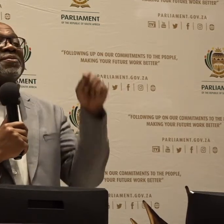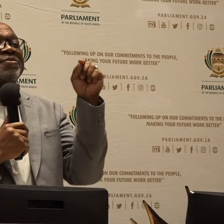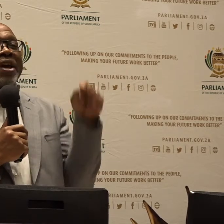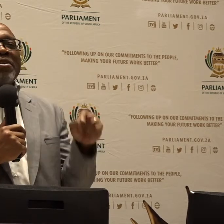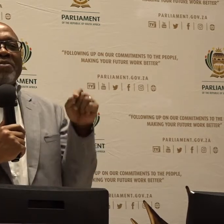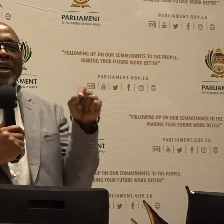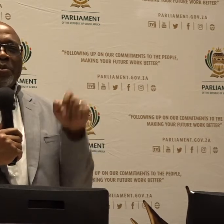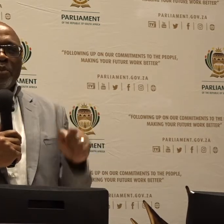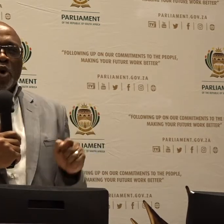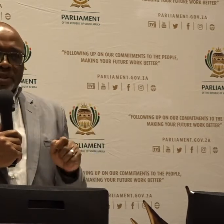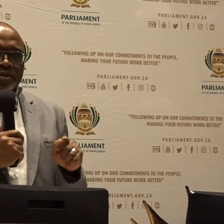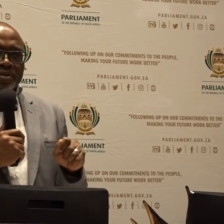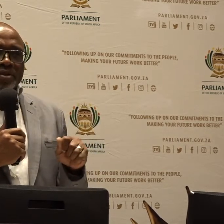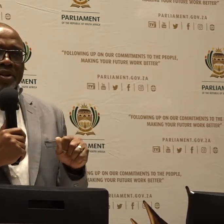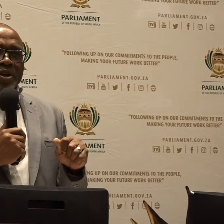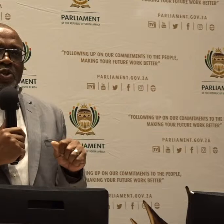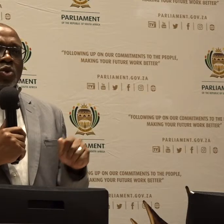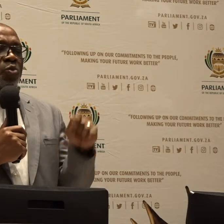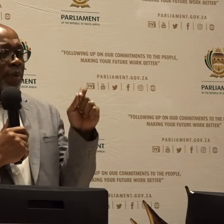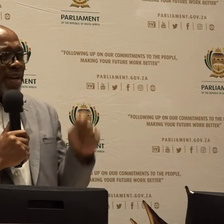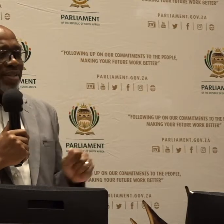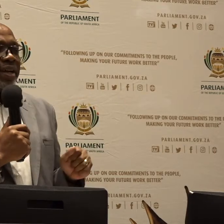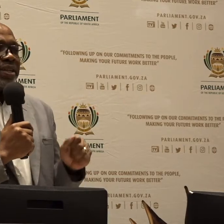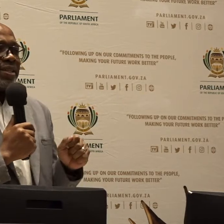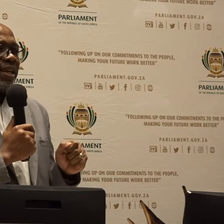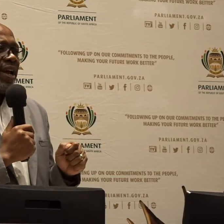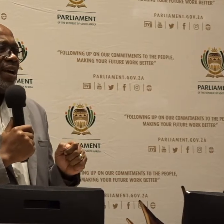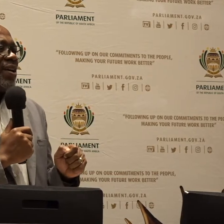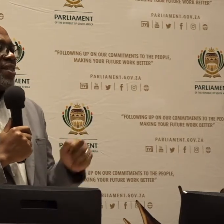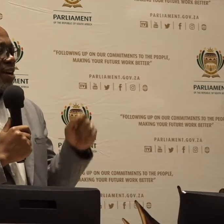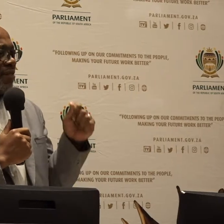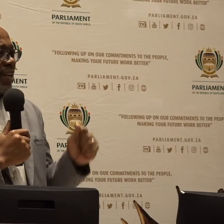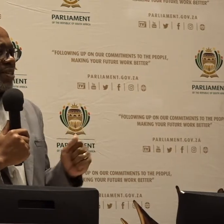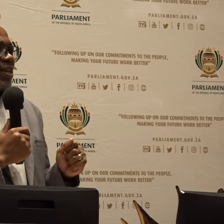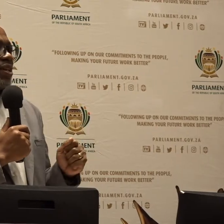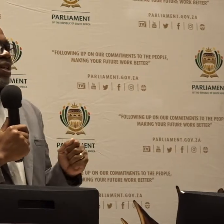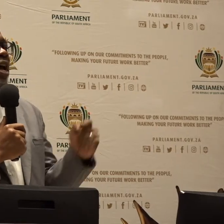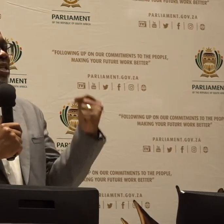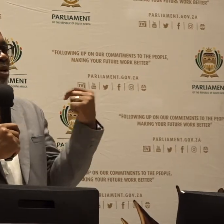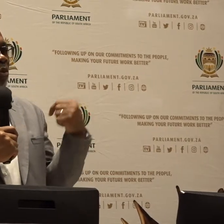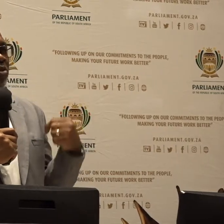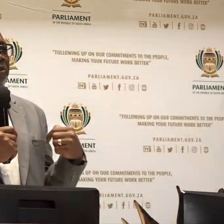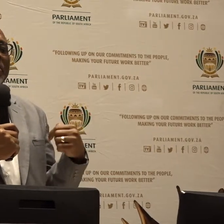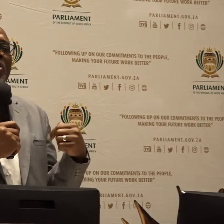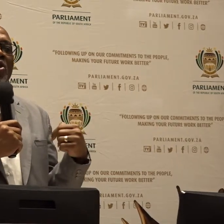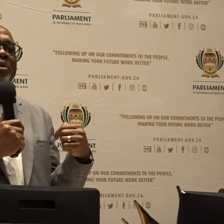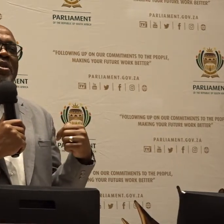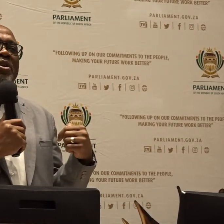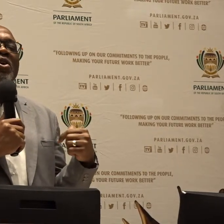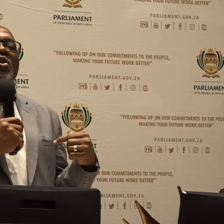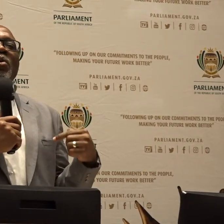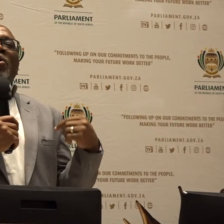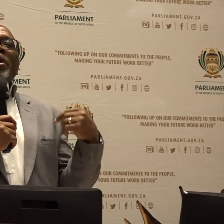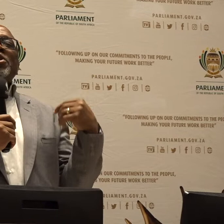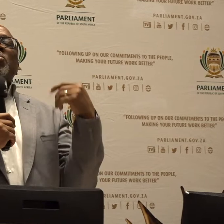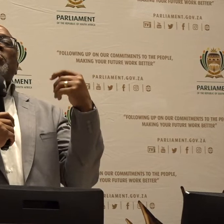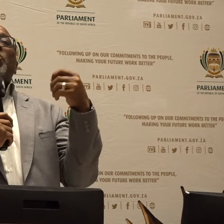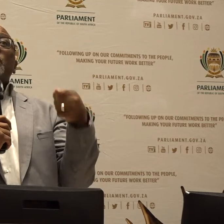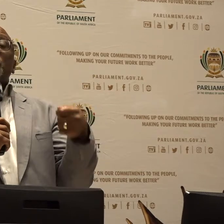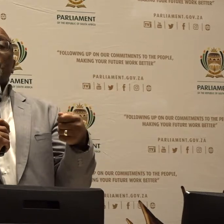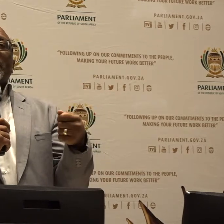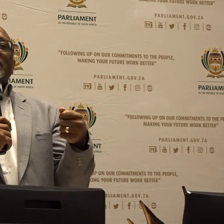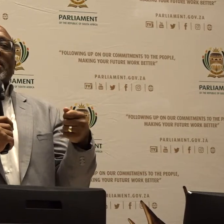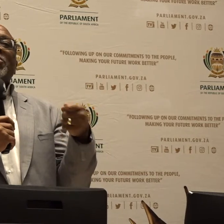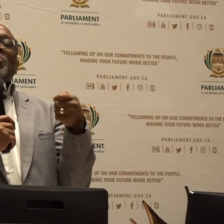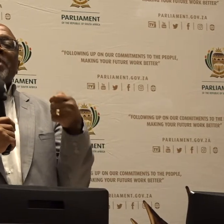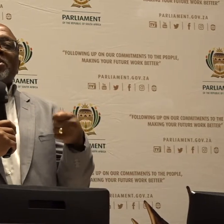but it's very very important so prasa is here they've listened as a portfolio committee we are going